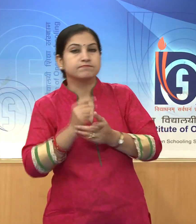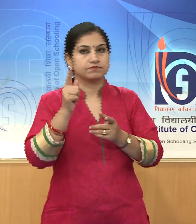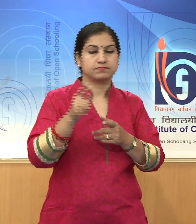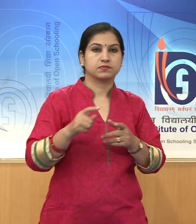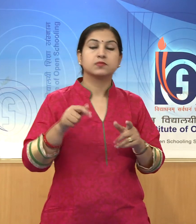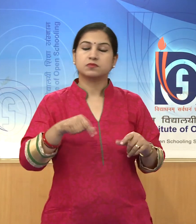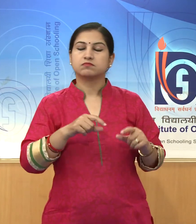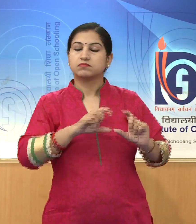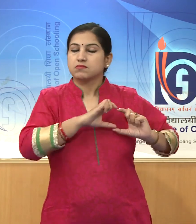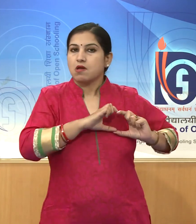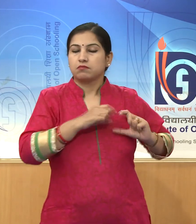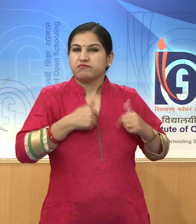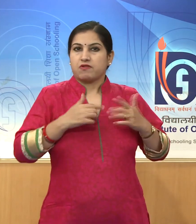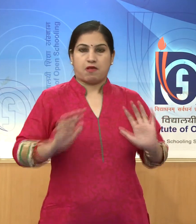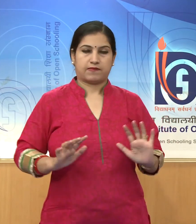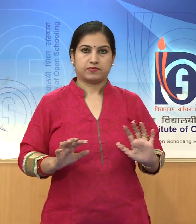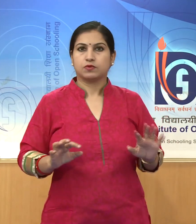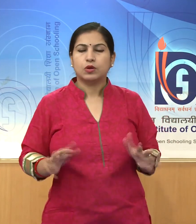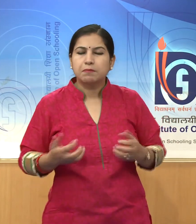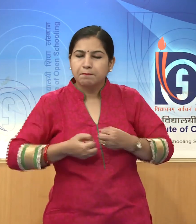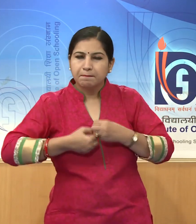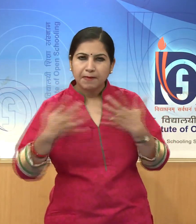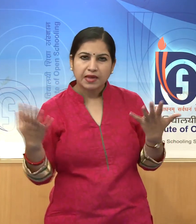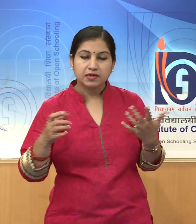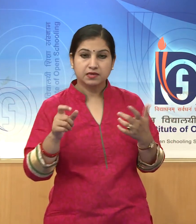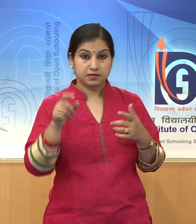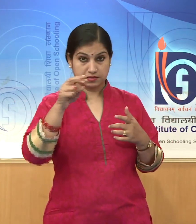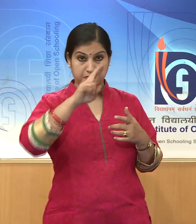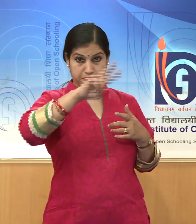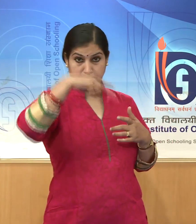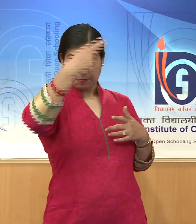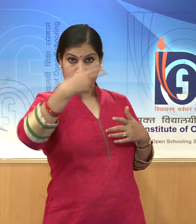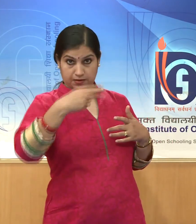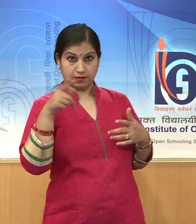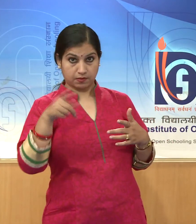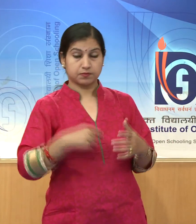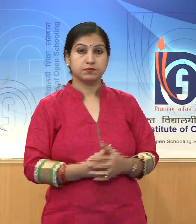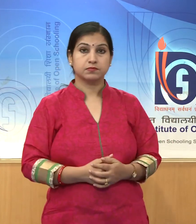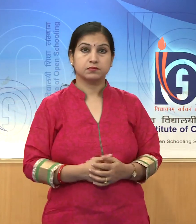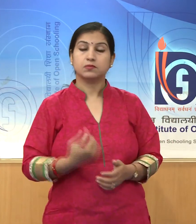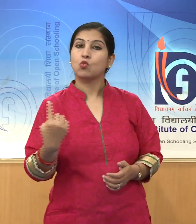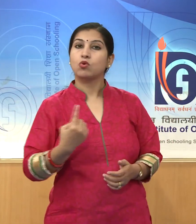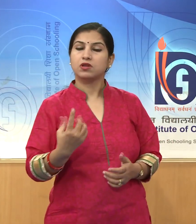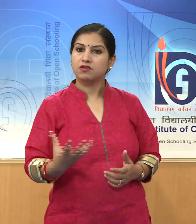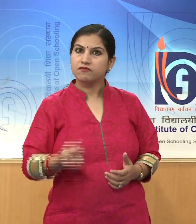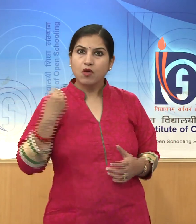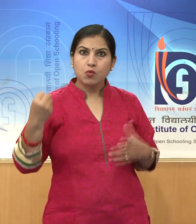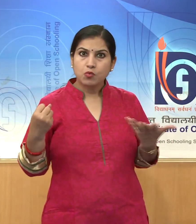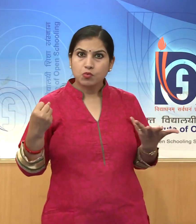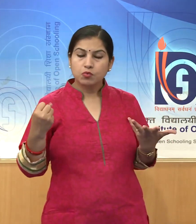It is heartening that many of these painters not only found